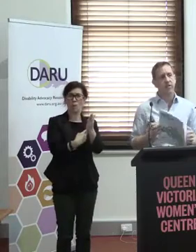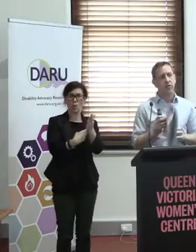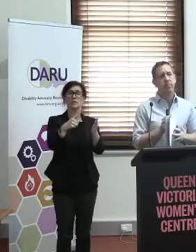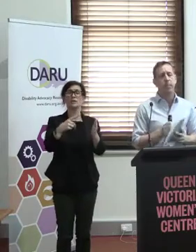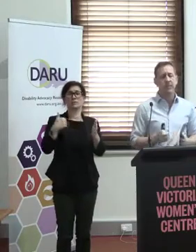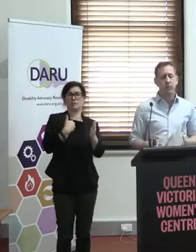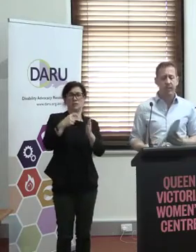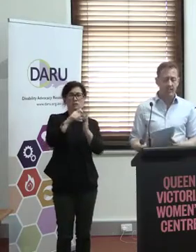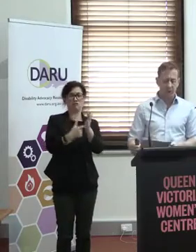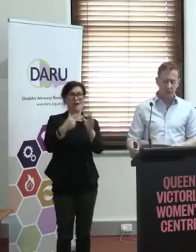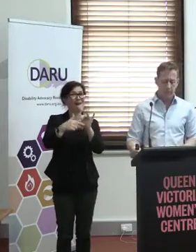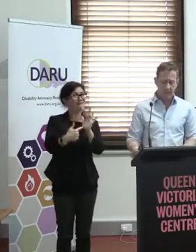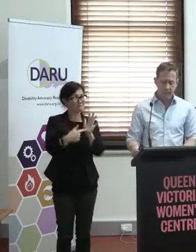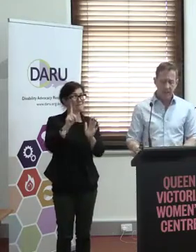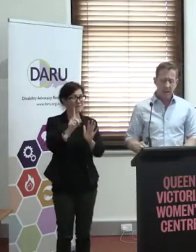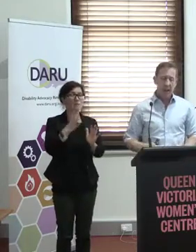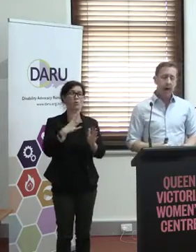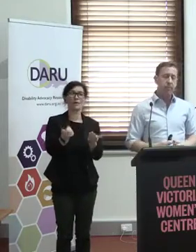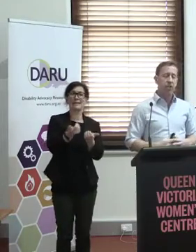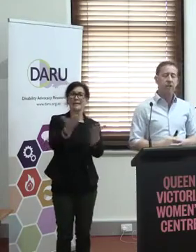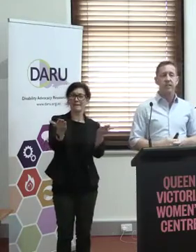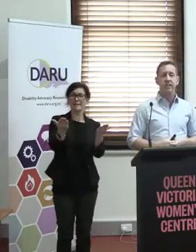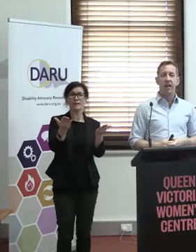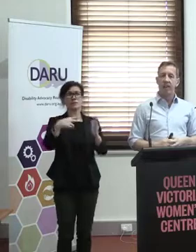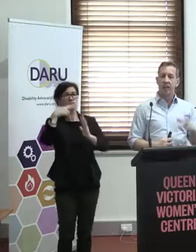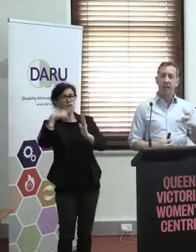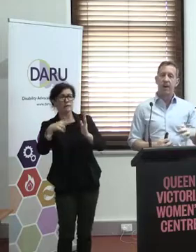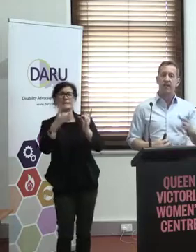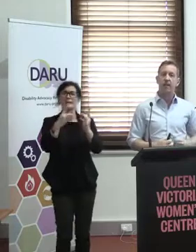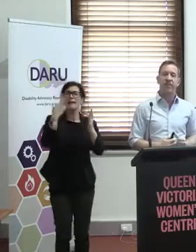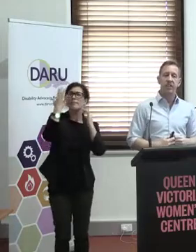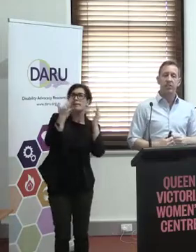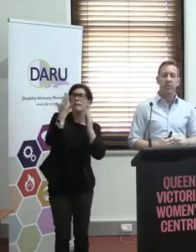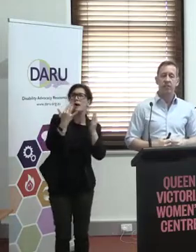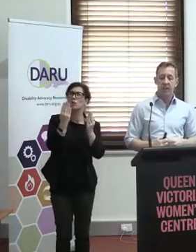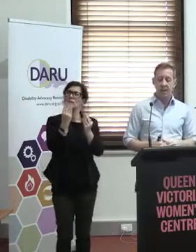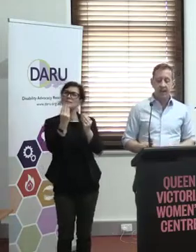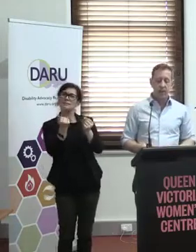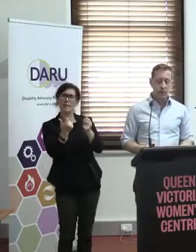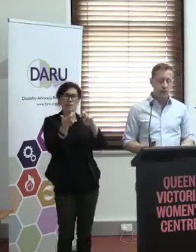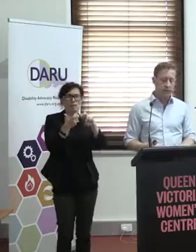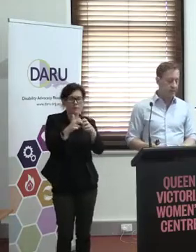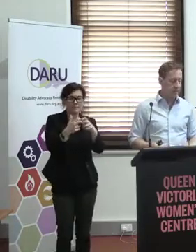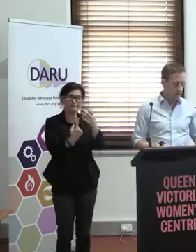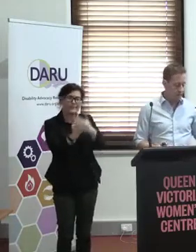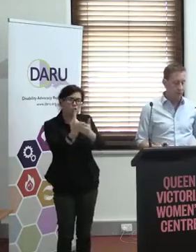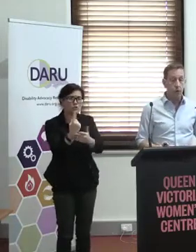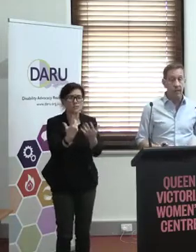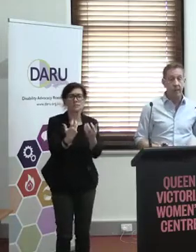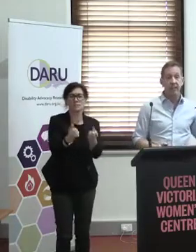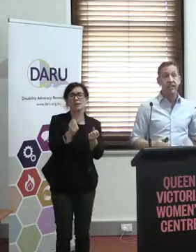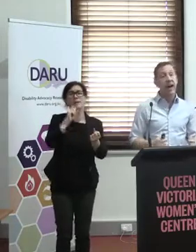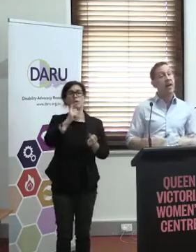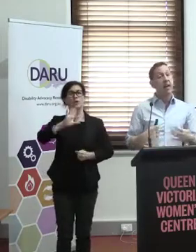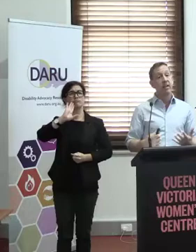in draft form, but we did want to give you a copy so you can start thinking about some of the issues that we will be